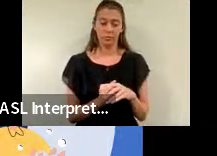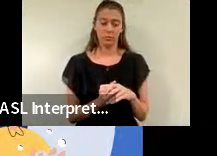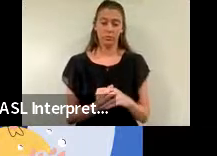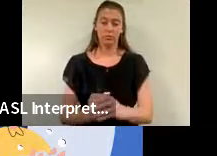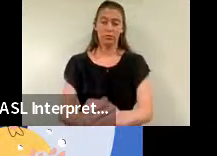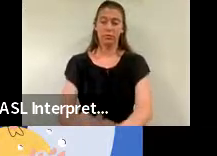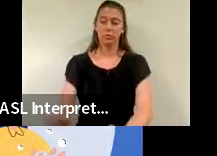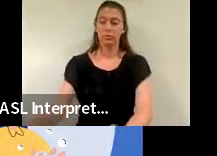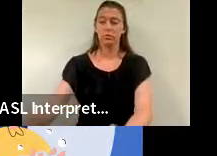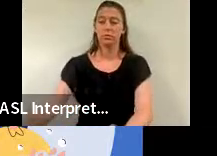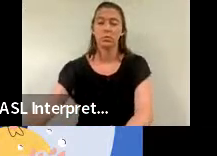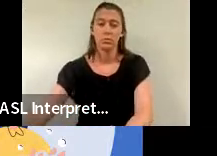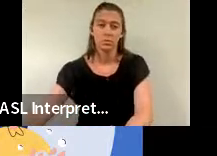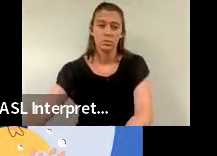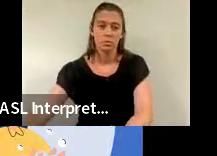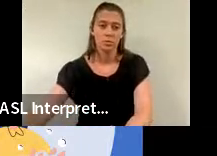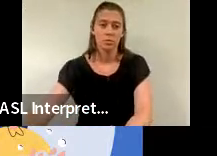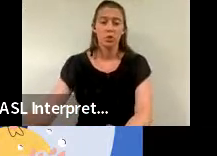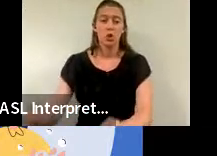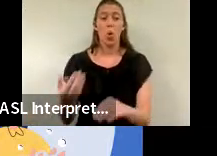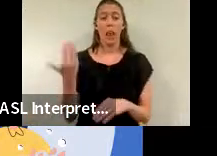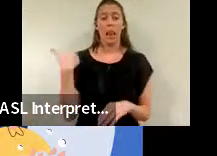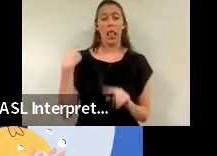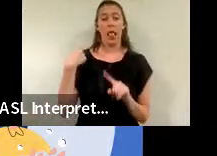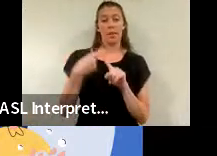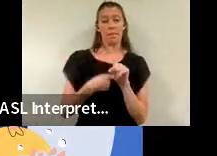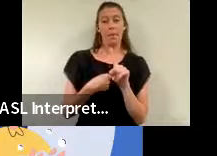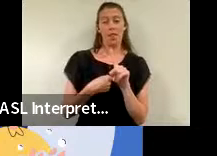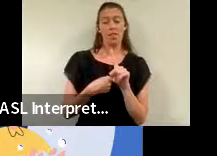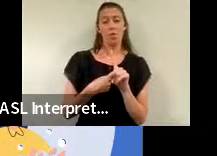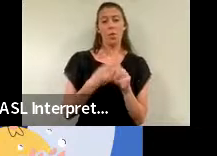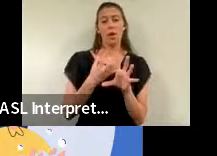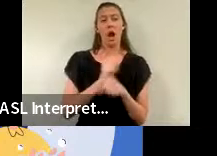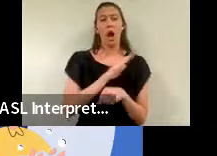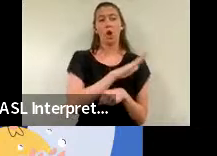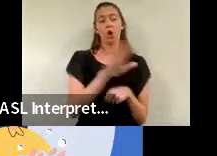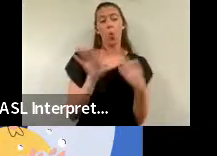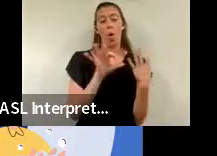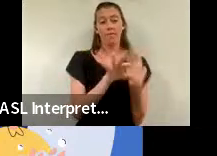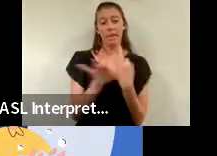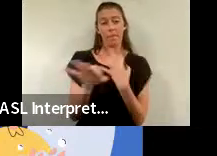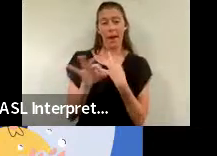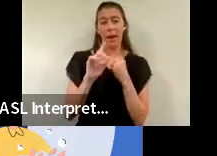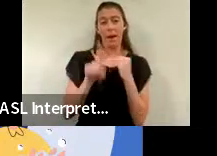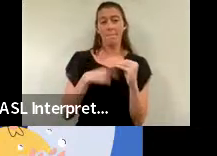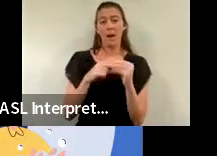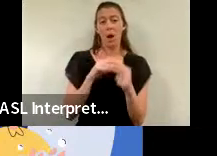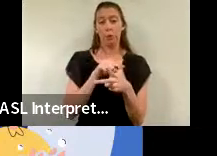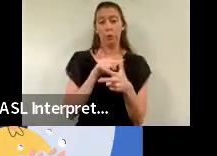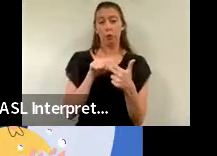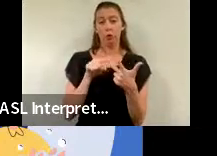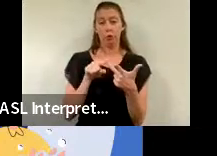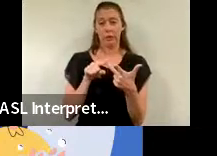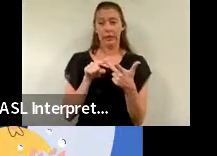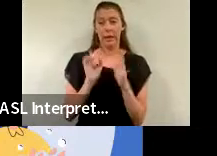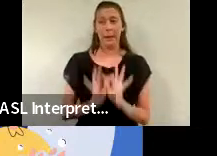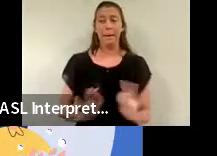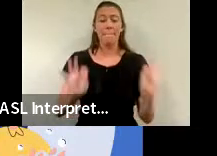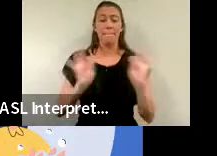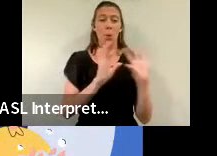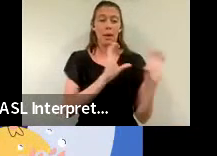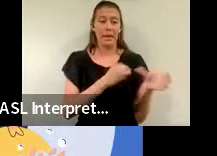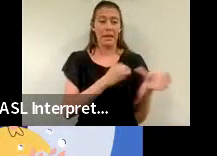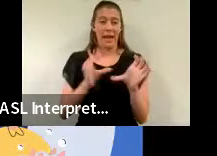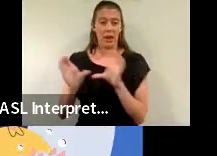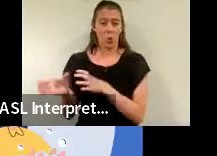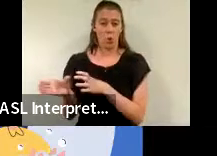on 3 core areas of our response to the COVID pandemic that we felt that we could operationalize the things that you